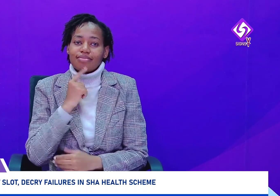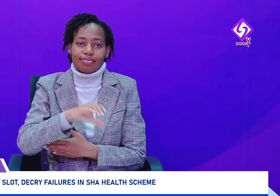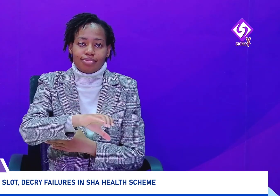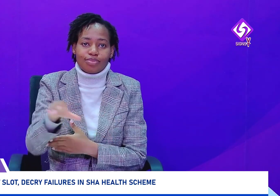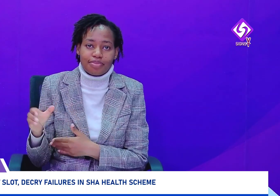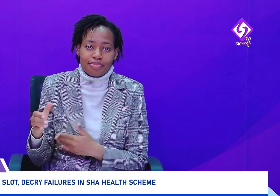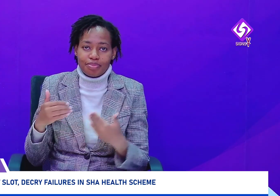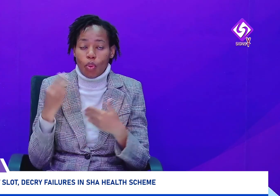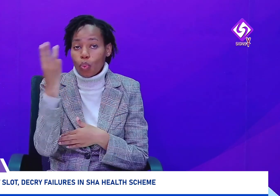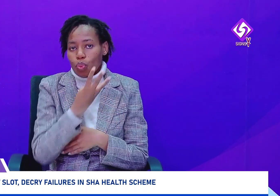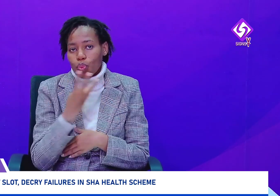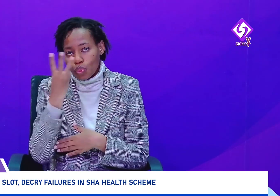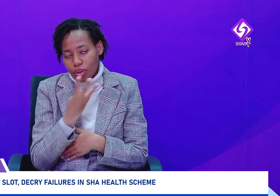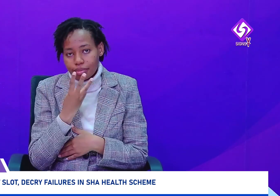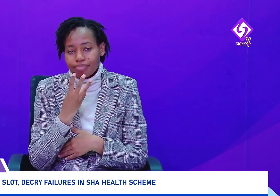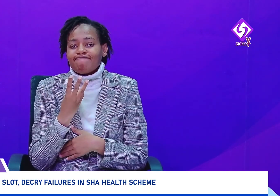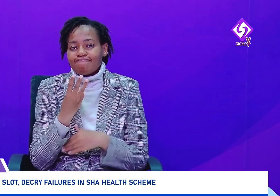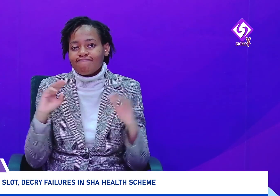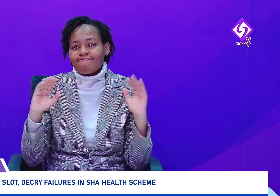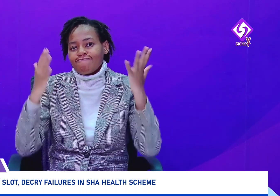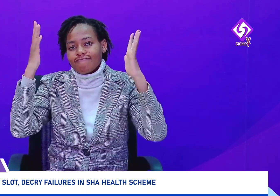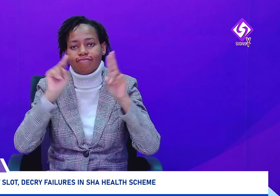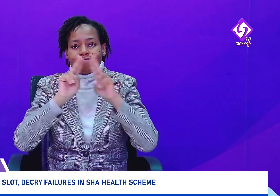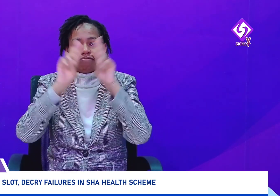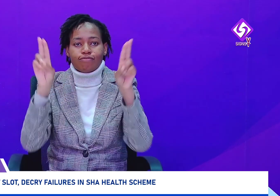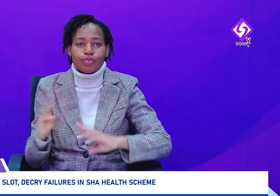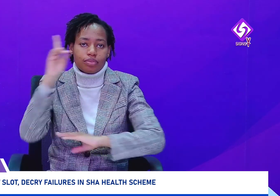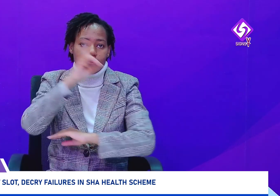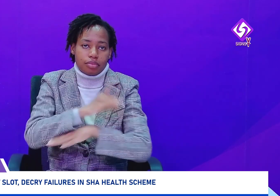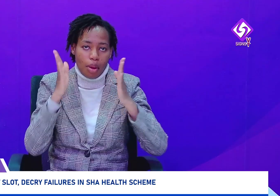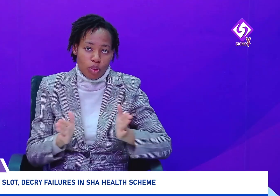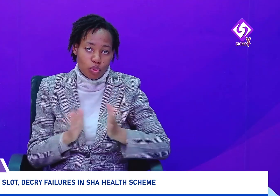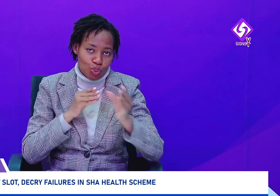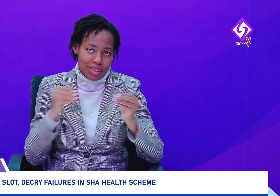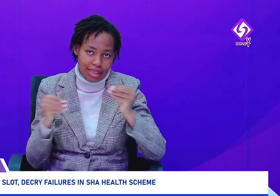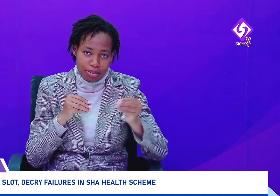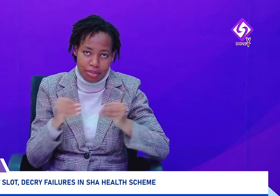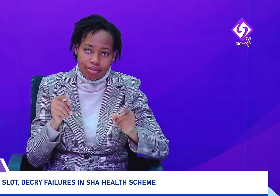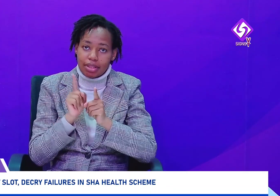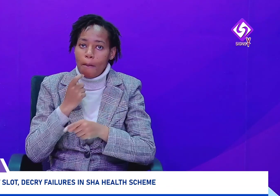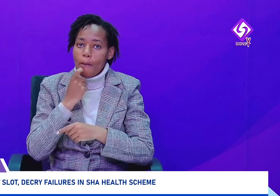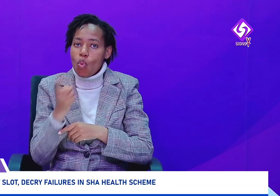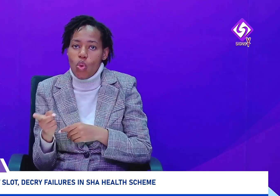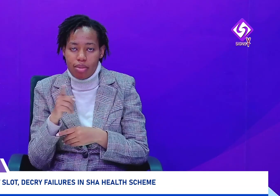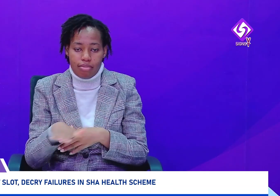Moving on, Turkana County on Wednesday celebrated the International Day of Persons with Disabilities